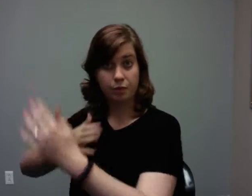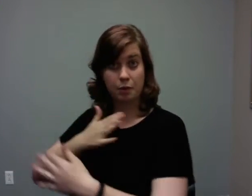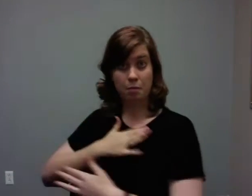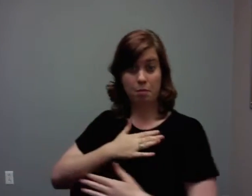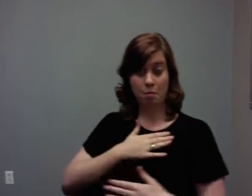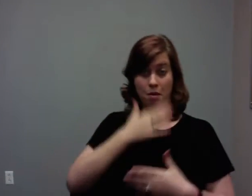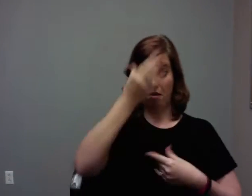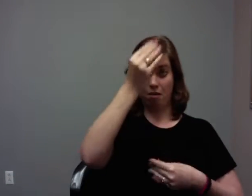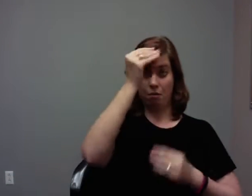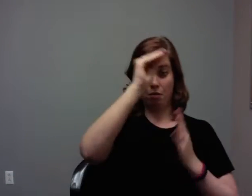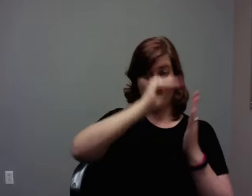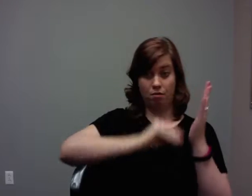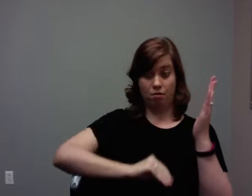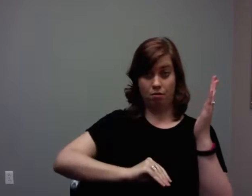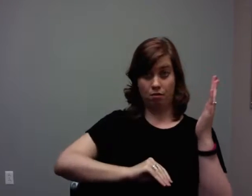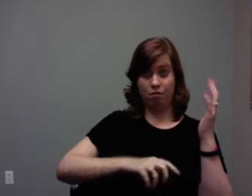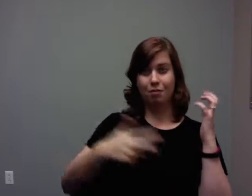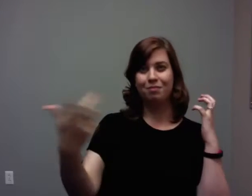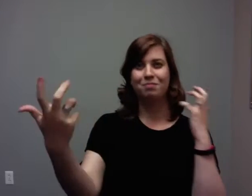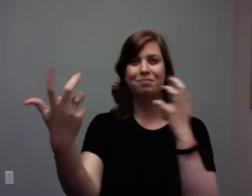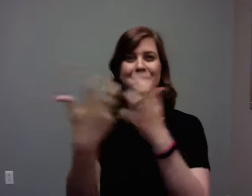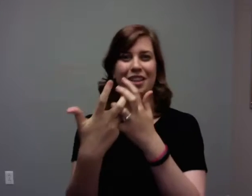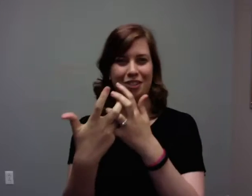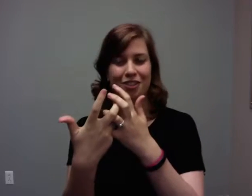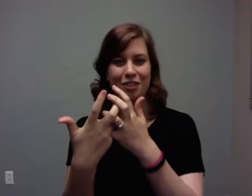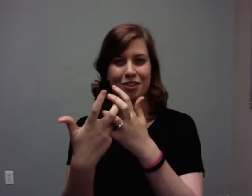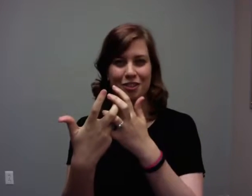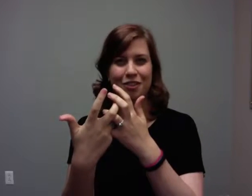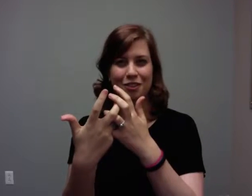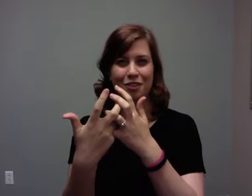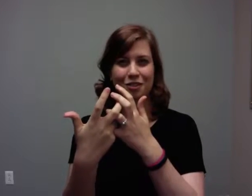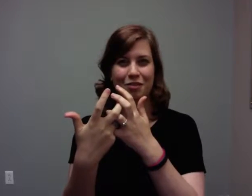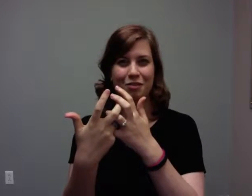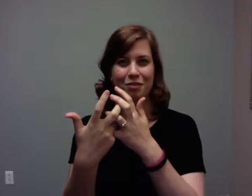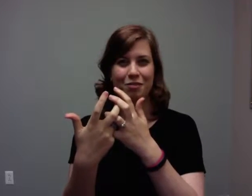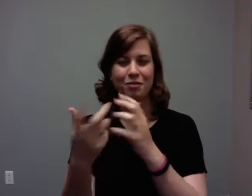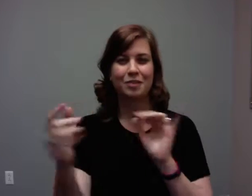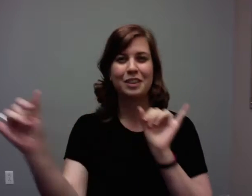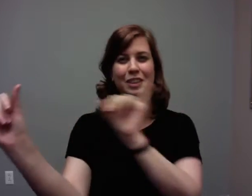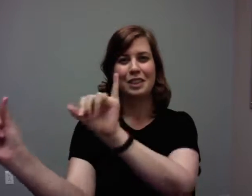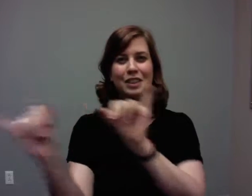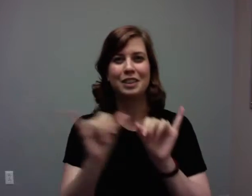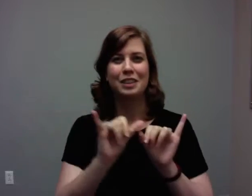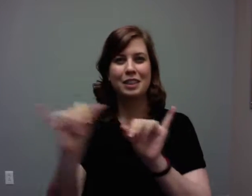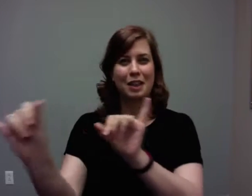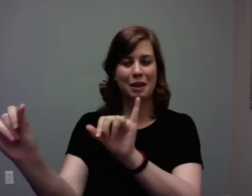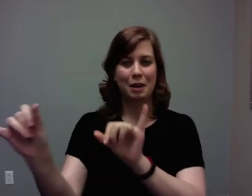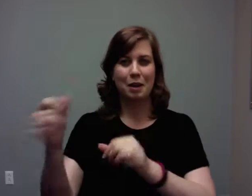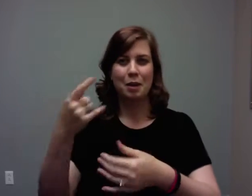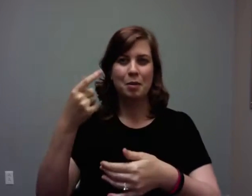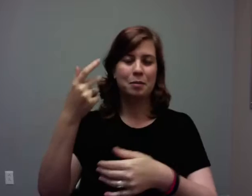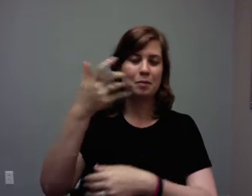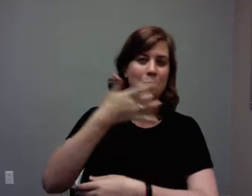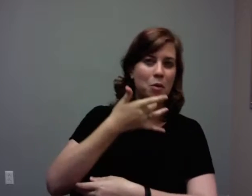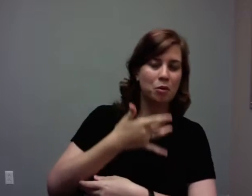my birth father knew where I was born, the year I was born. He actually wasn't sure about the date.